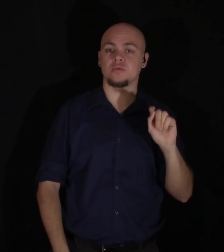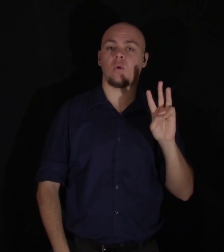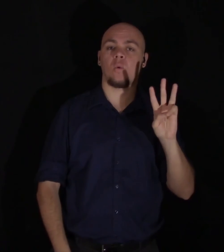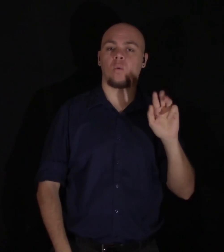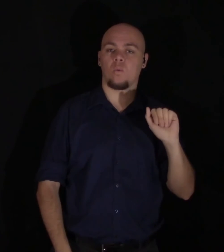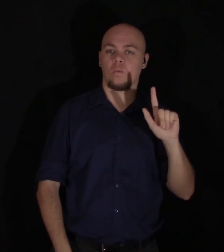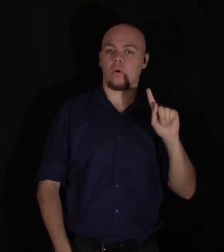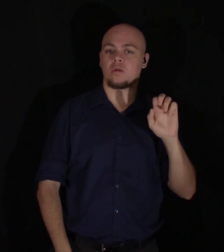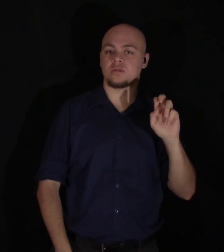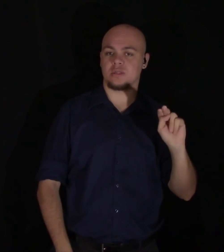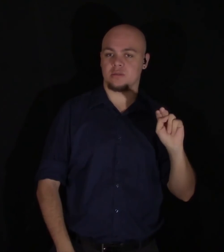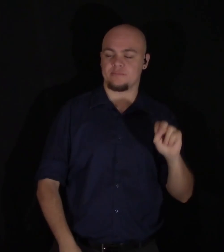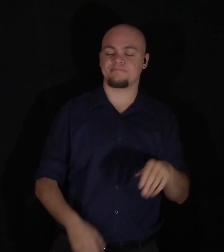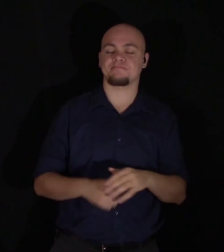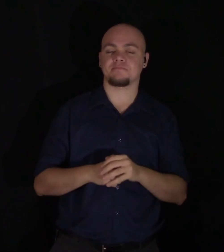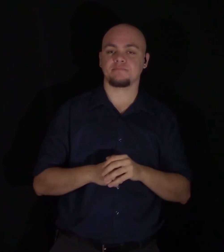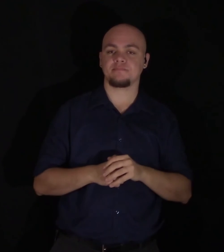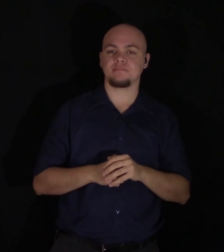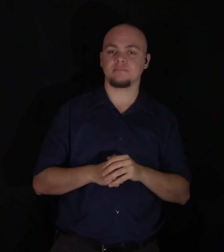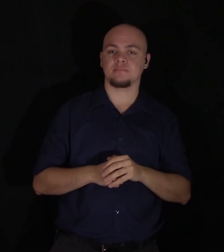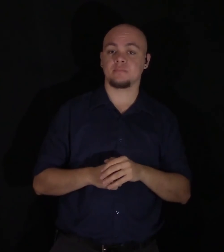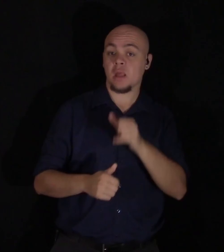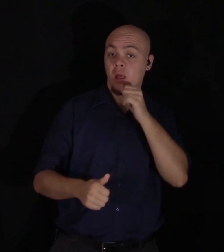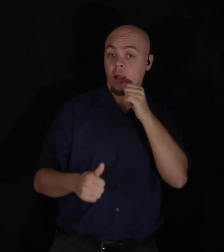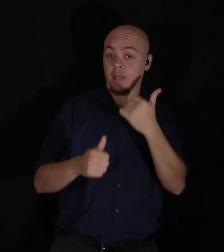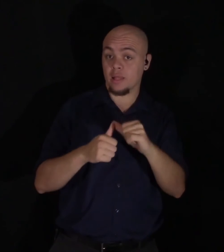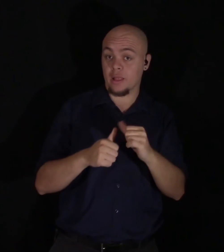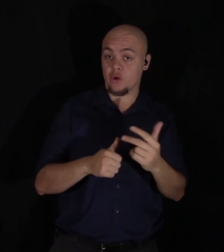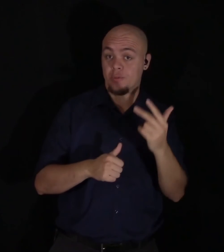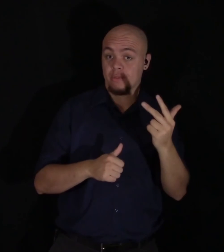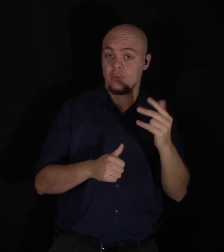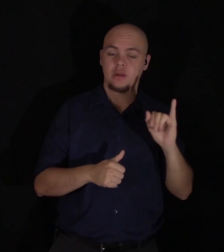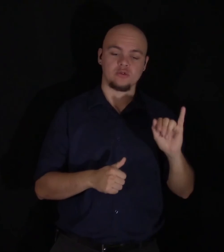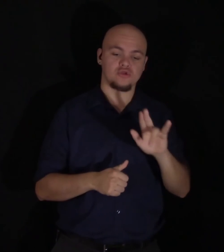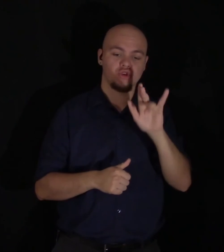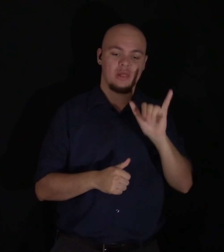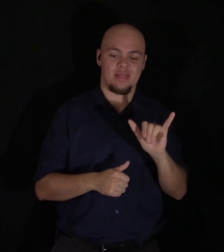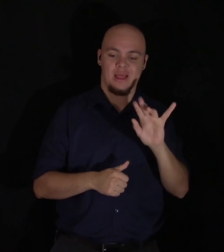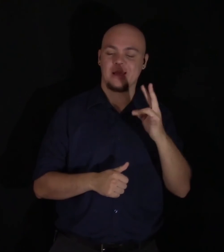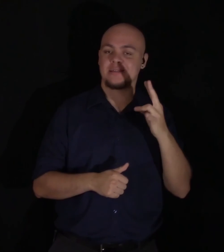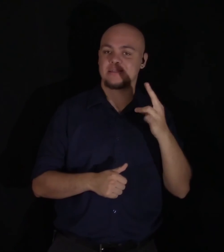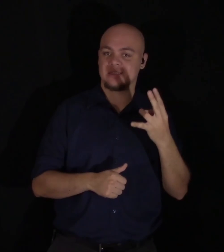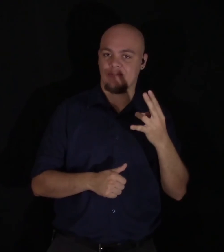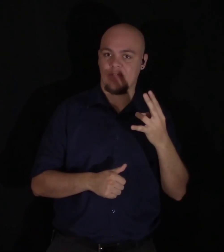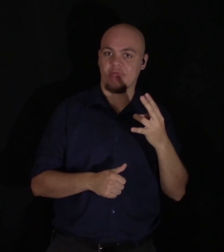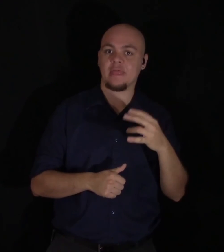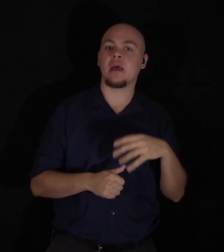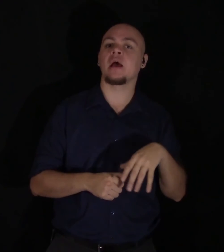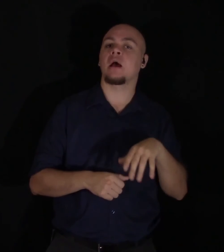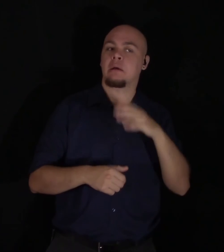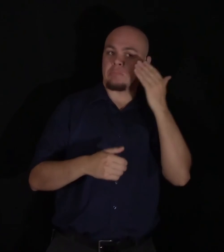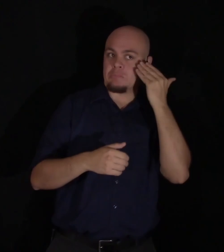Letter 3. July 7th, in an undisclosed year in the 18th